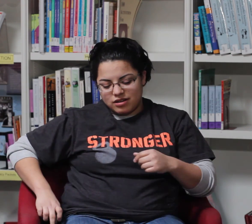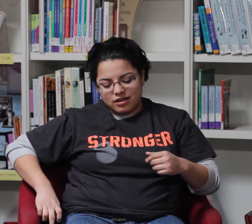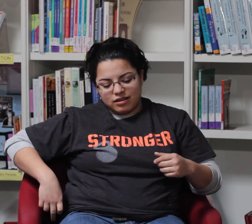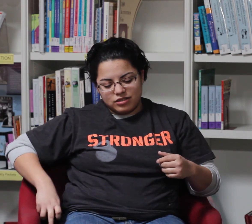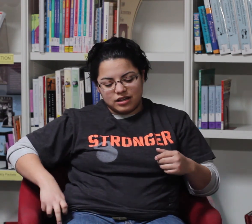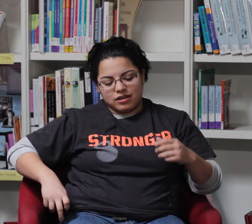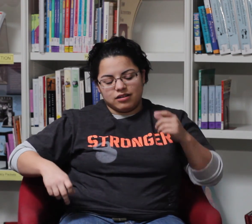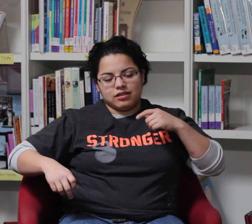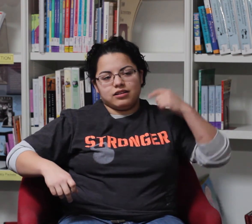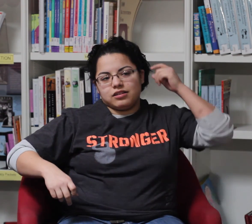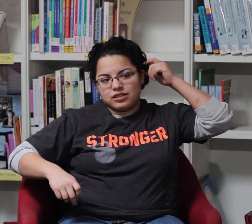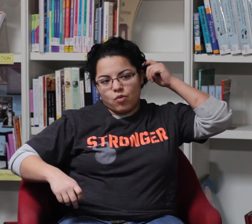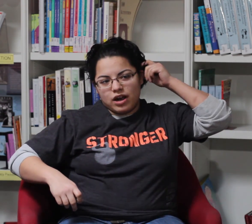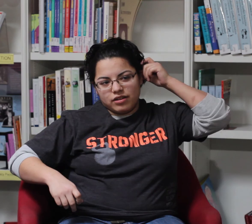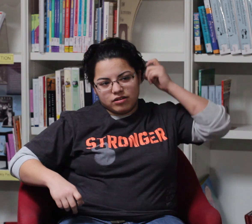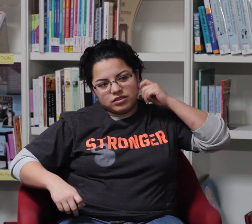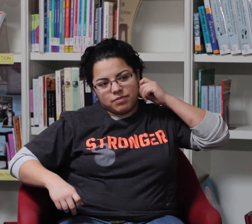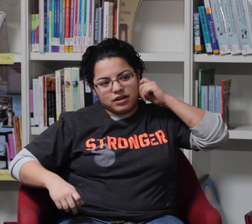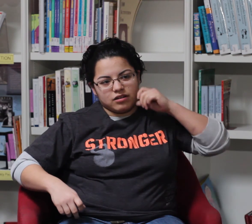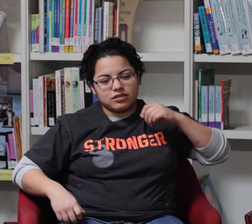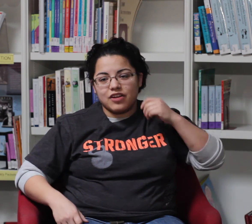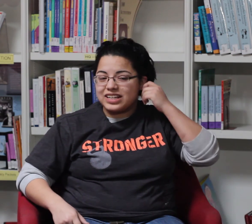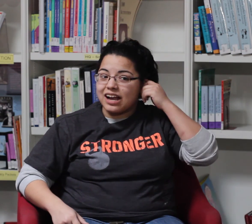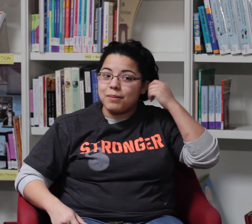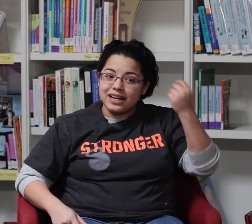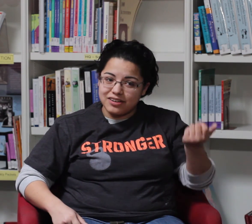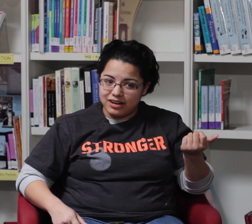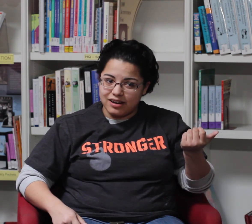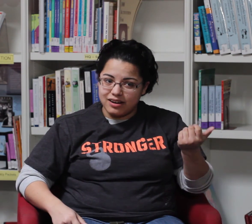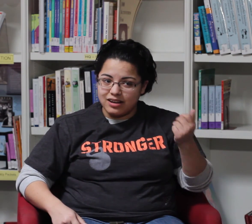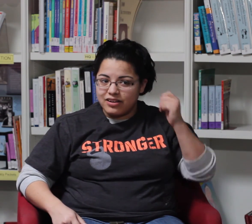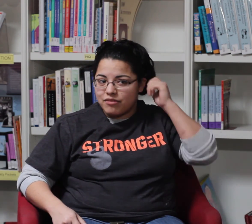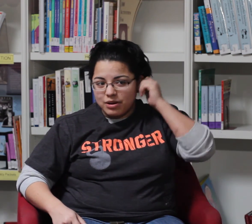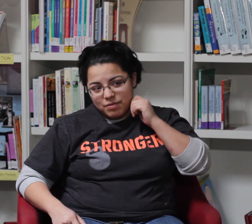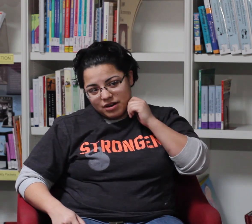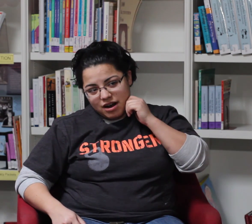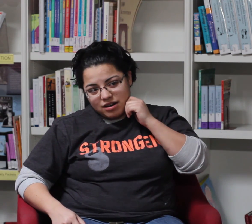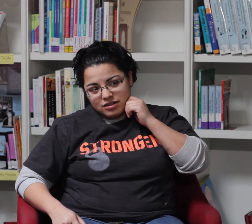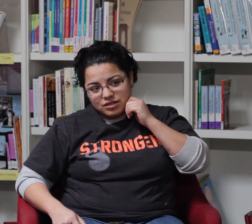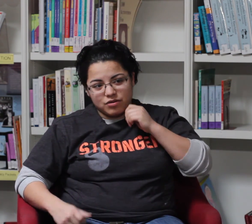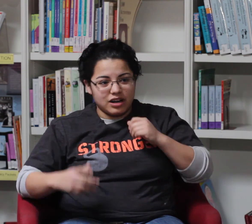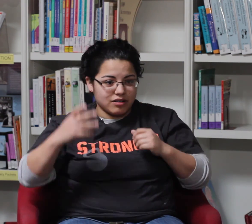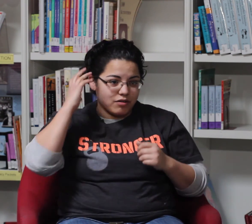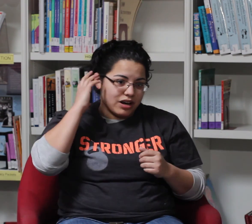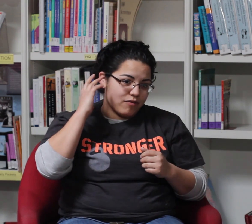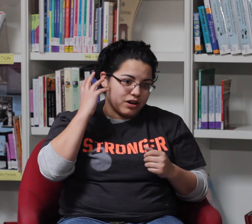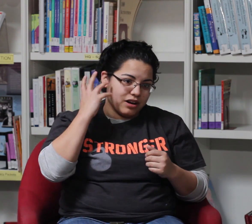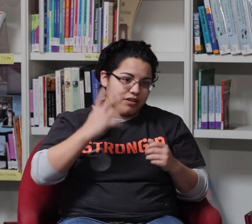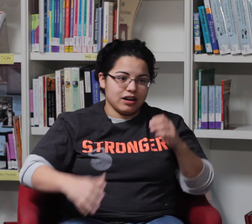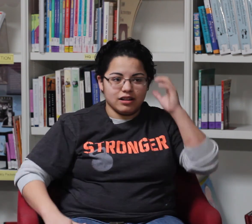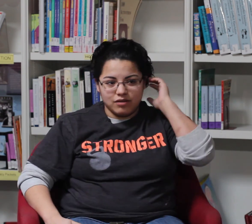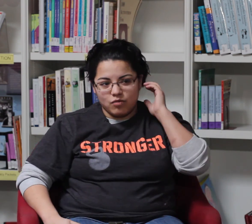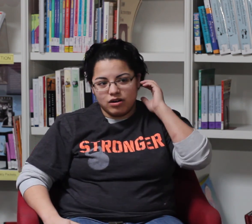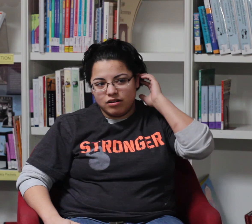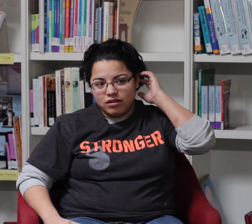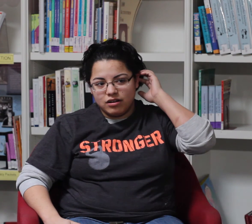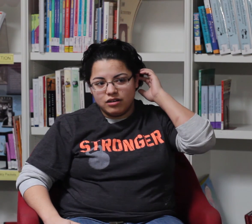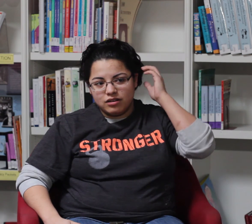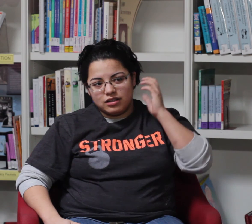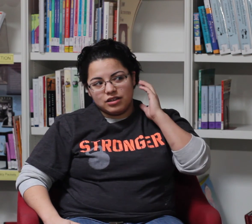walkie-talkie that hooks on here, and then it's a wire that hooks up on here. So I have to take out my hearing aid for me to put it on. So I only have one hearing aid and then one